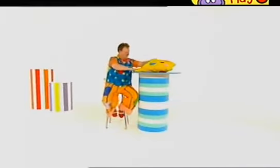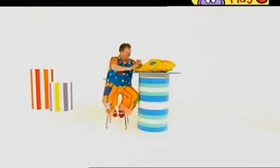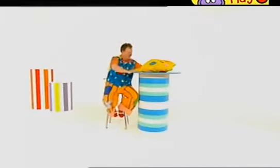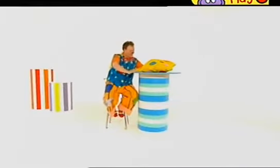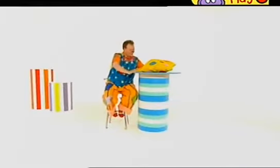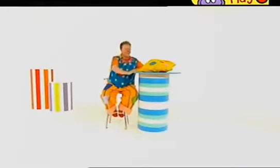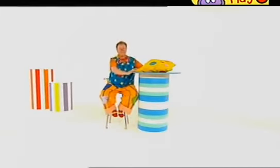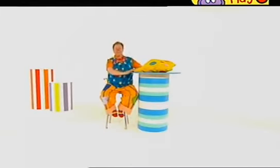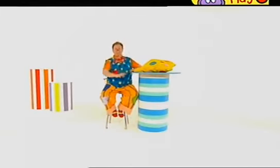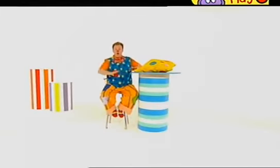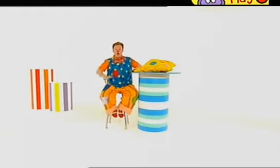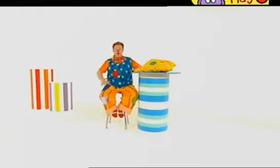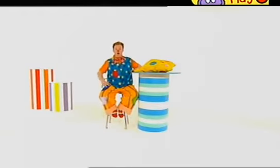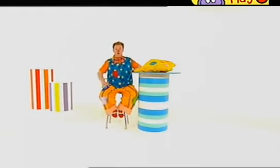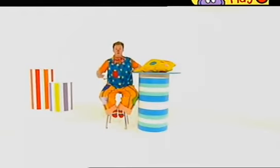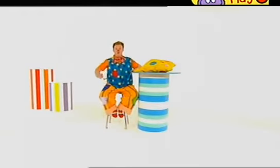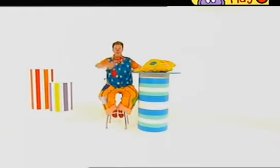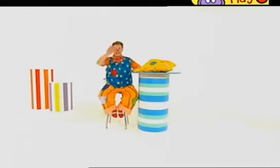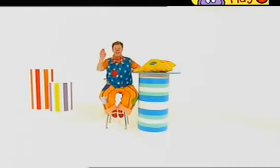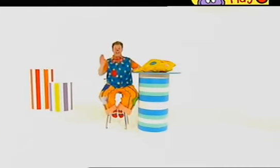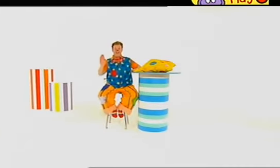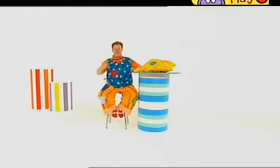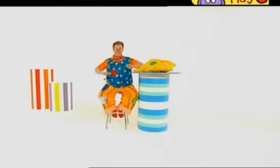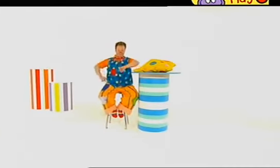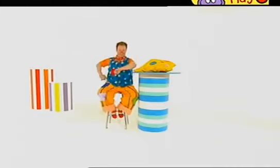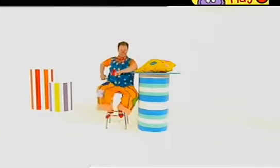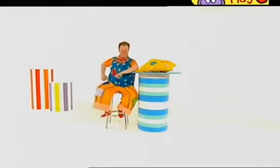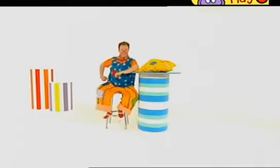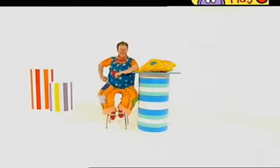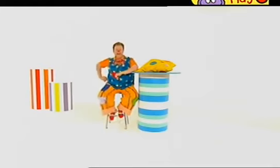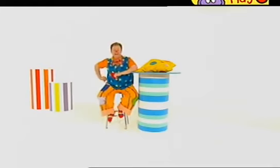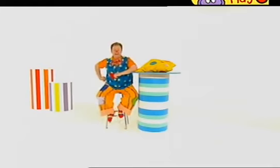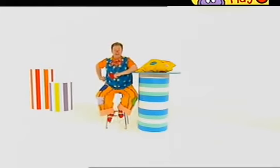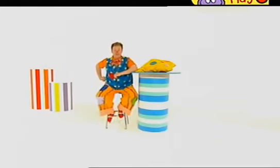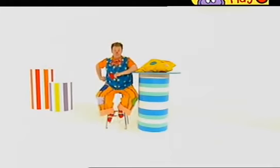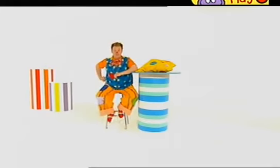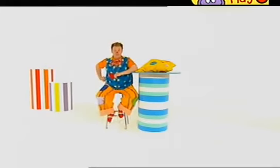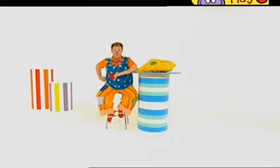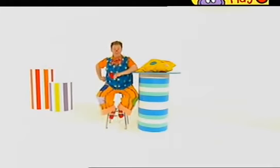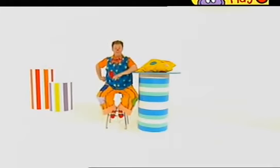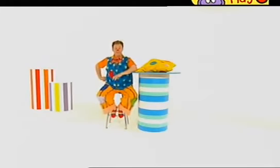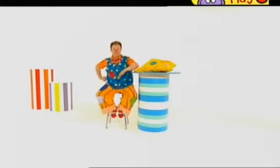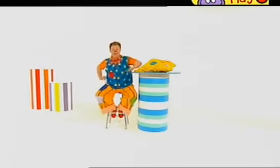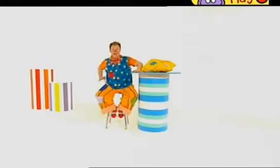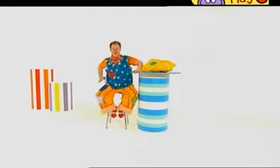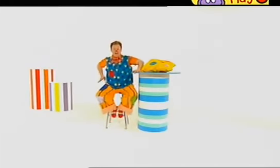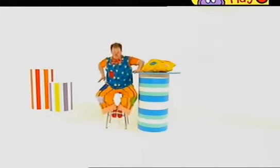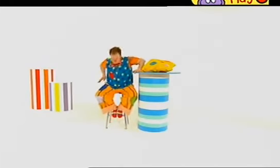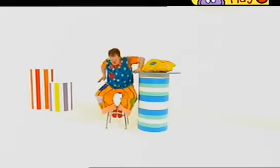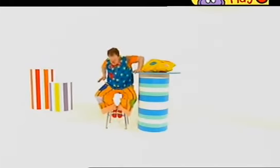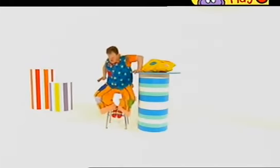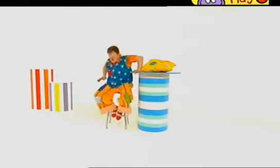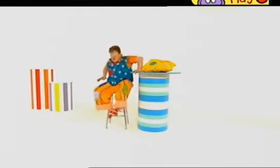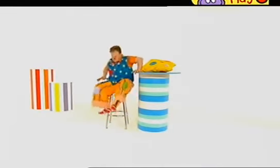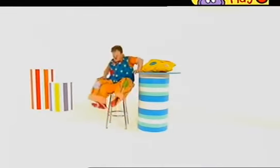Hello, Mr. Tumble. Oh, hello. Mr. Tumble, look at your feet.